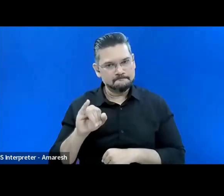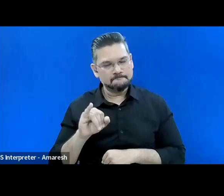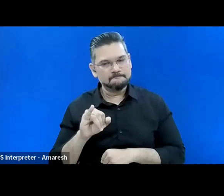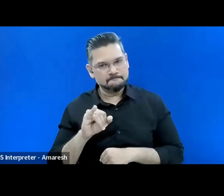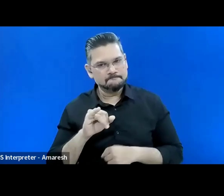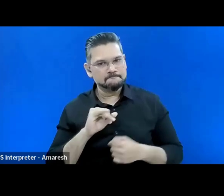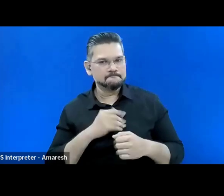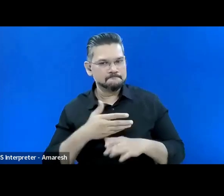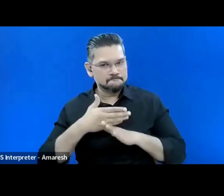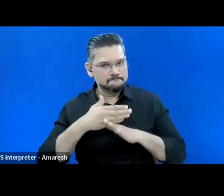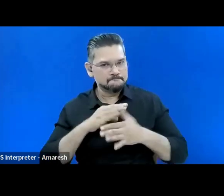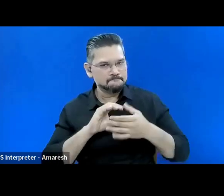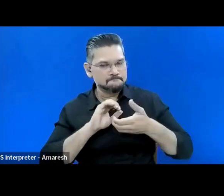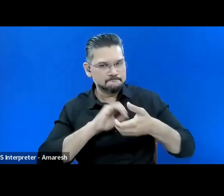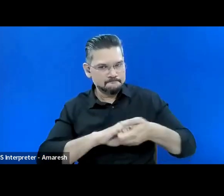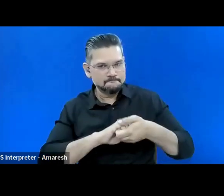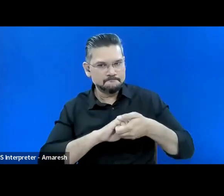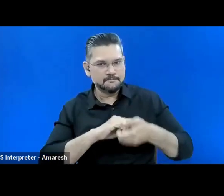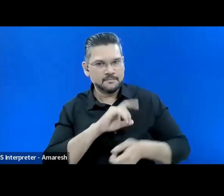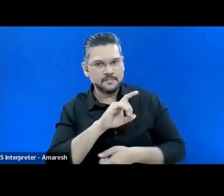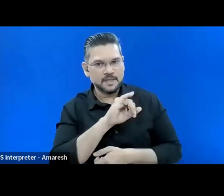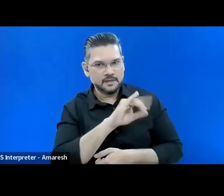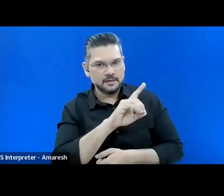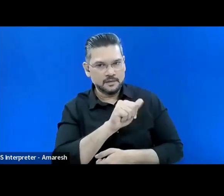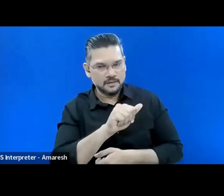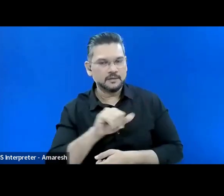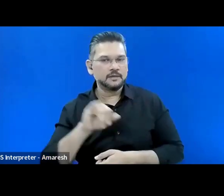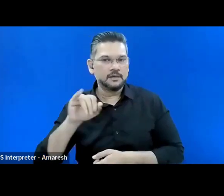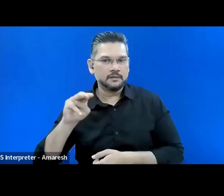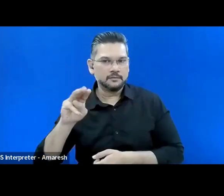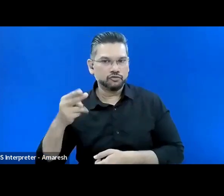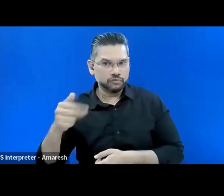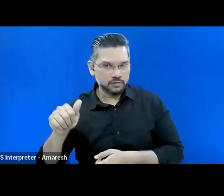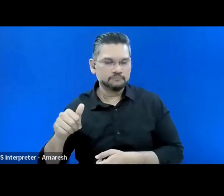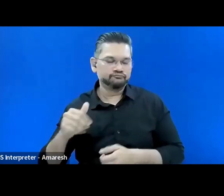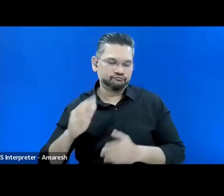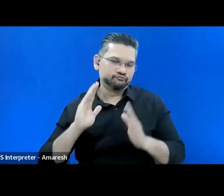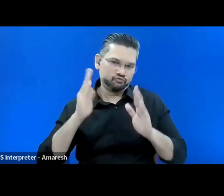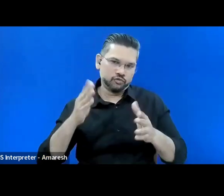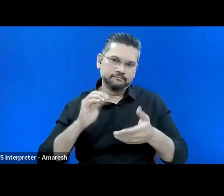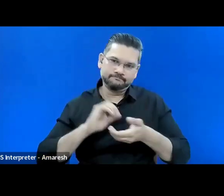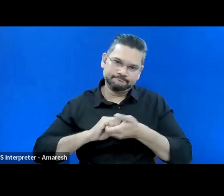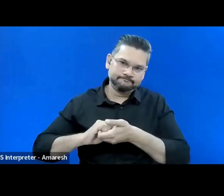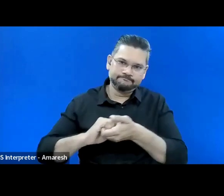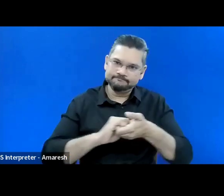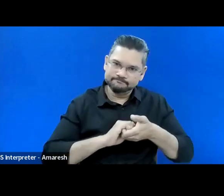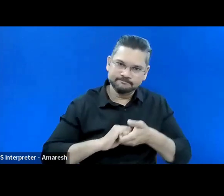International Disability Alliance, and IMHA, together